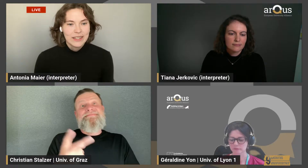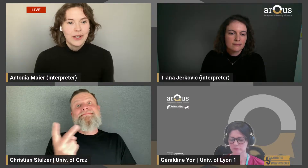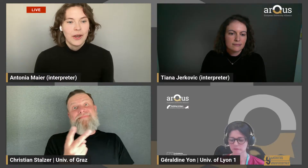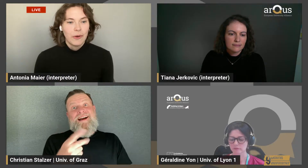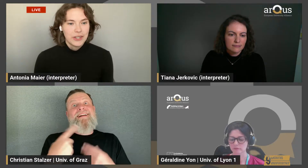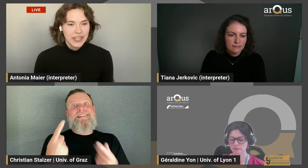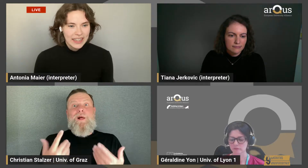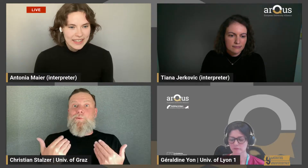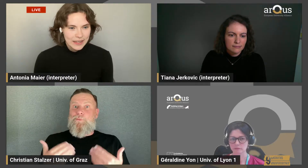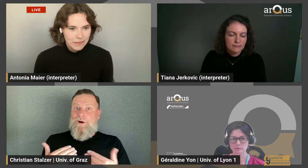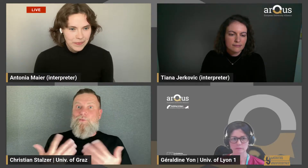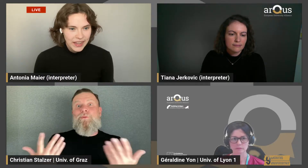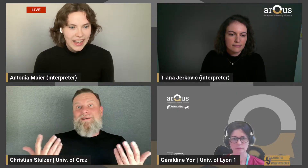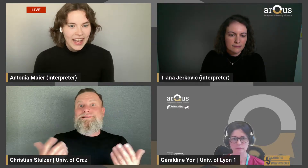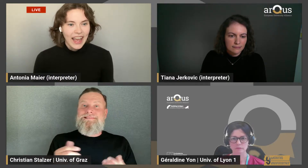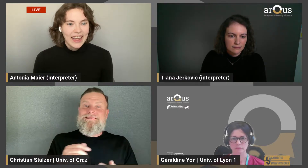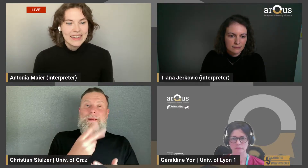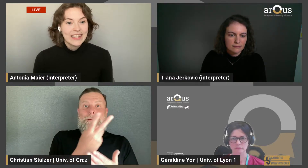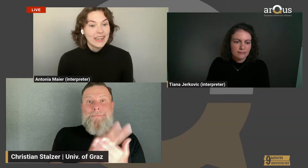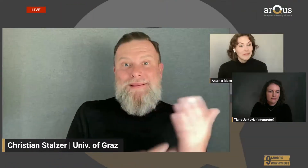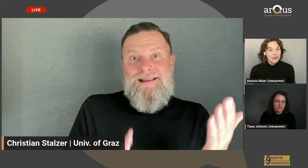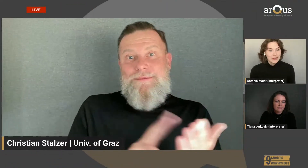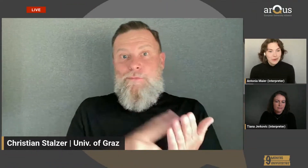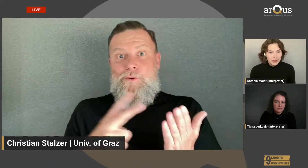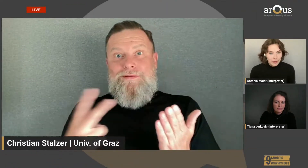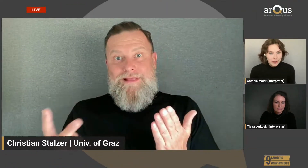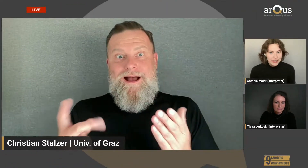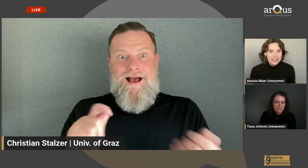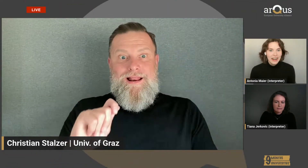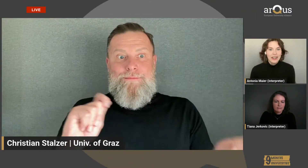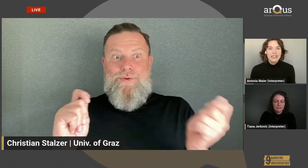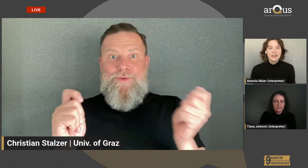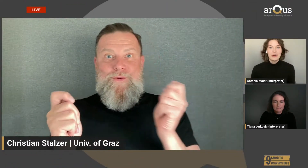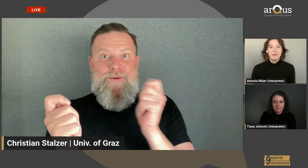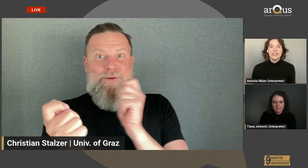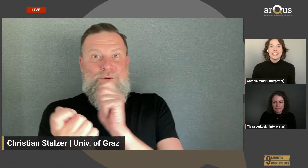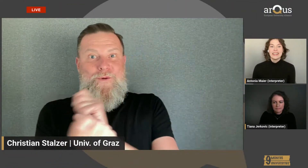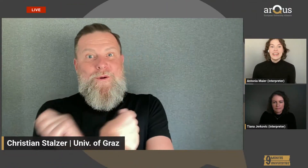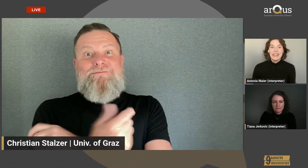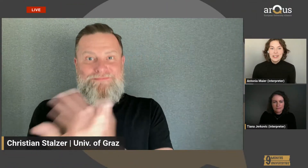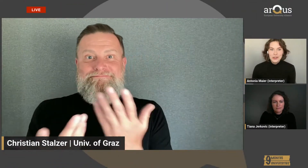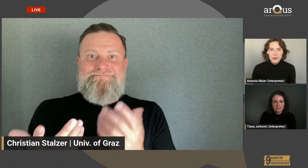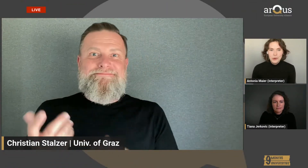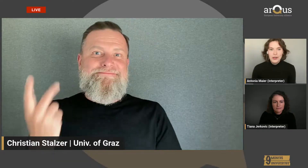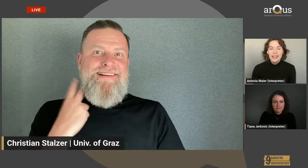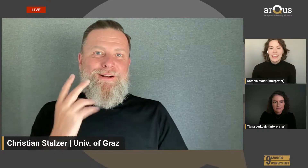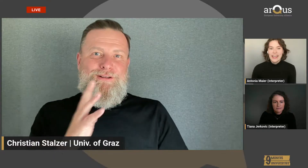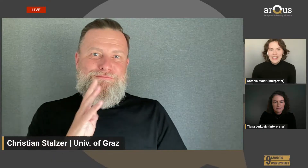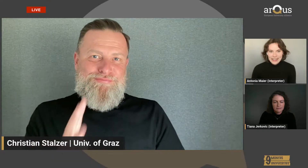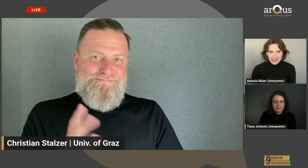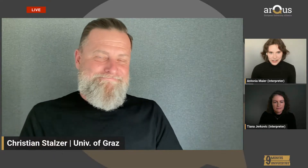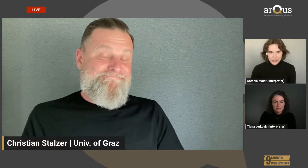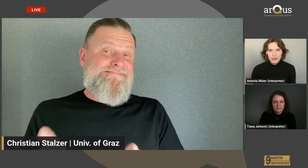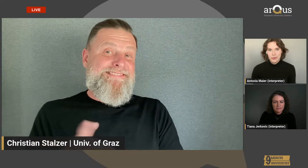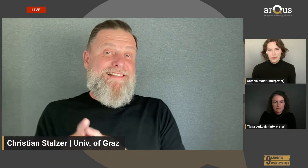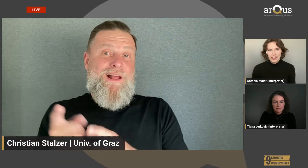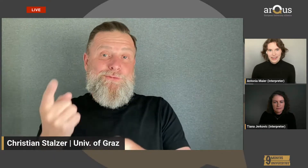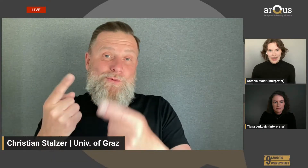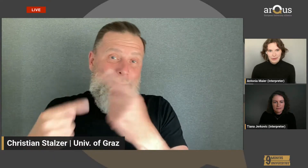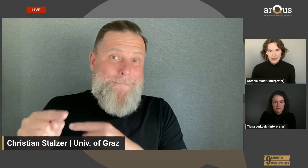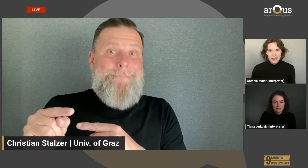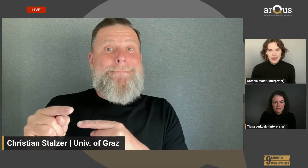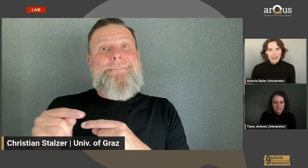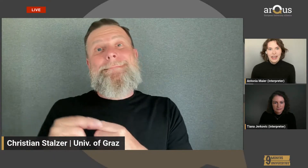abbreviated OGS. And the 2 interpreters are interpreting into English